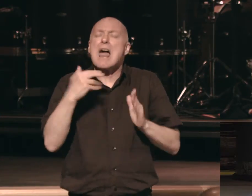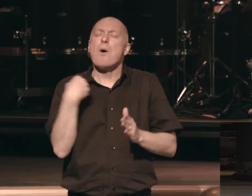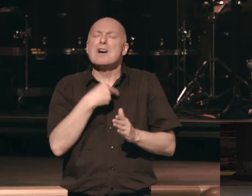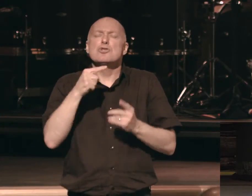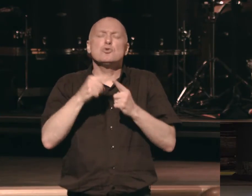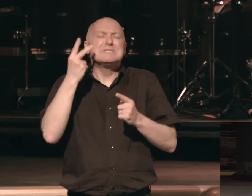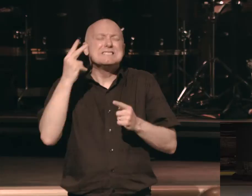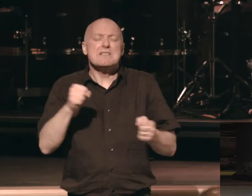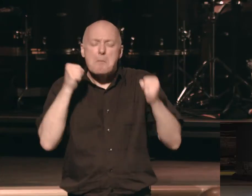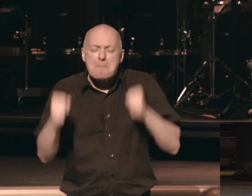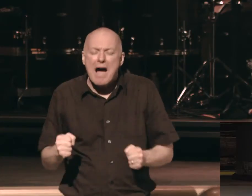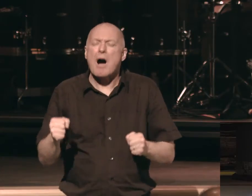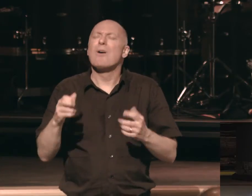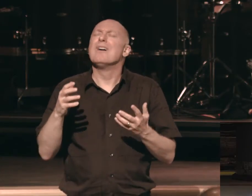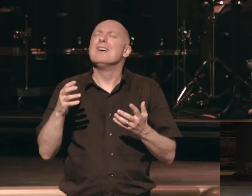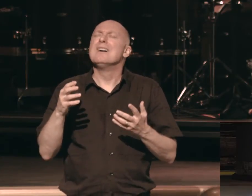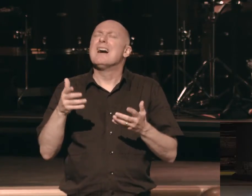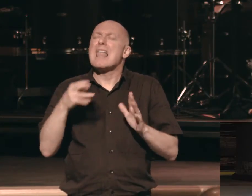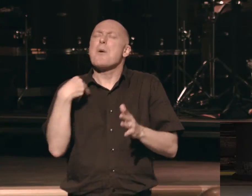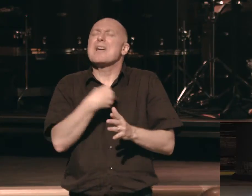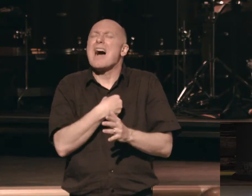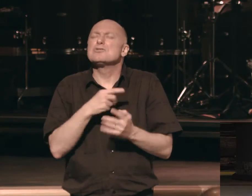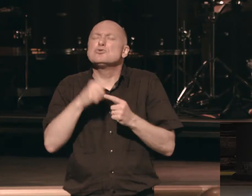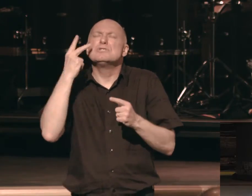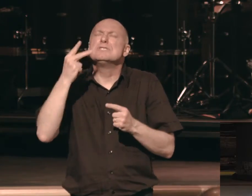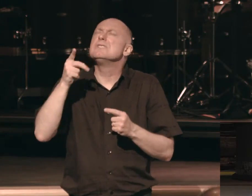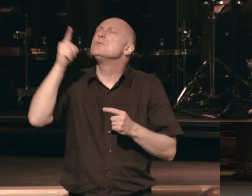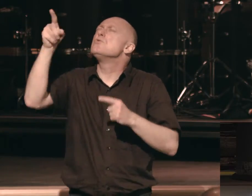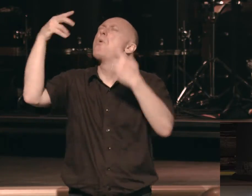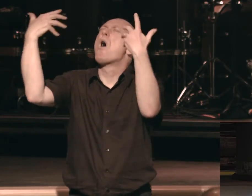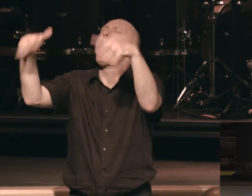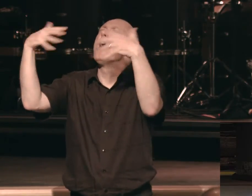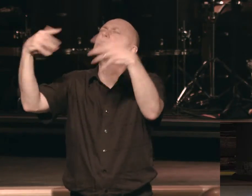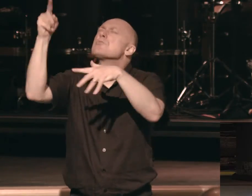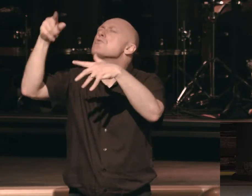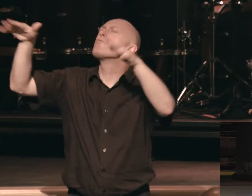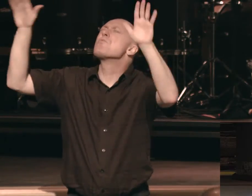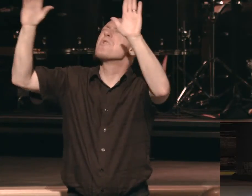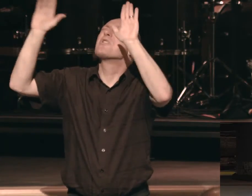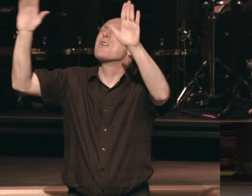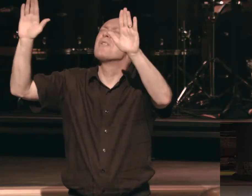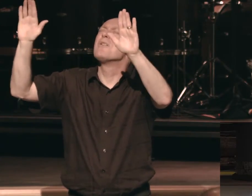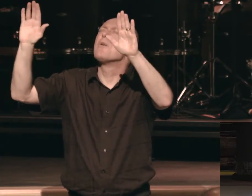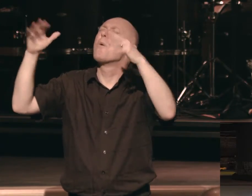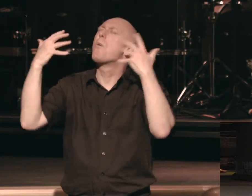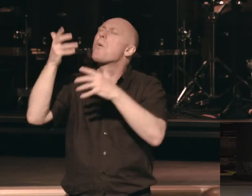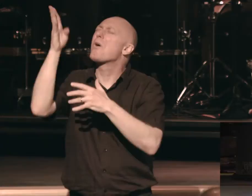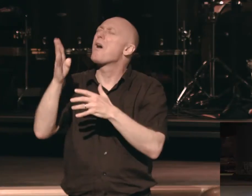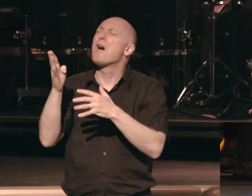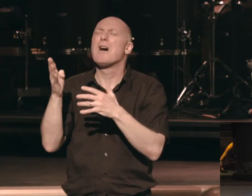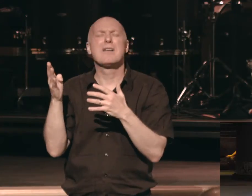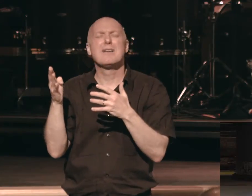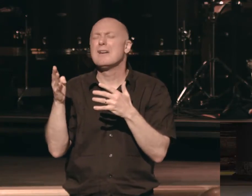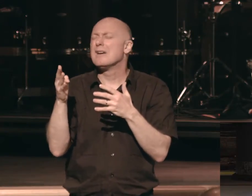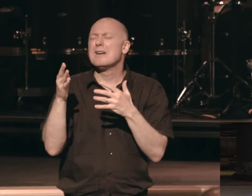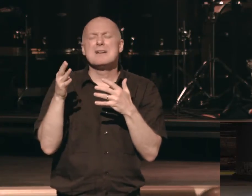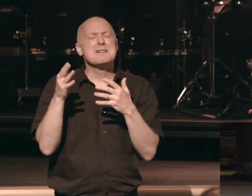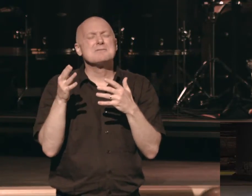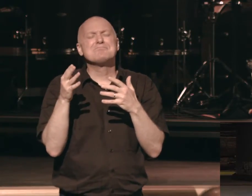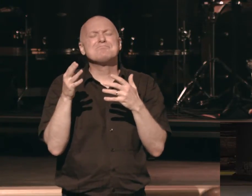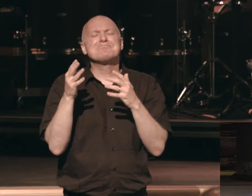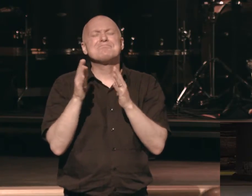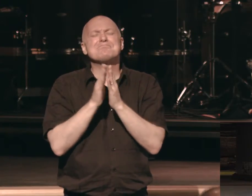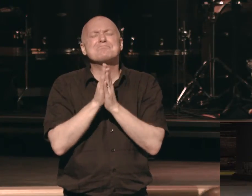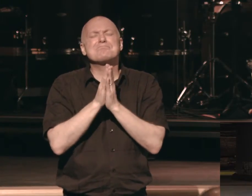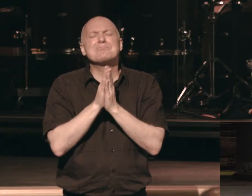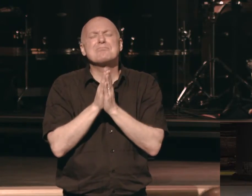behold, allowing us to see, Lord, how awesome and how great you are. Oh God, may that be so. May that be so, Lord. God, may we